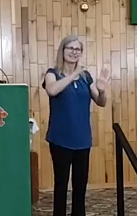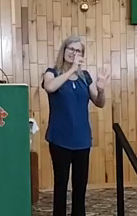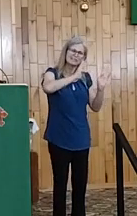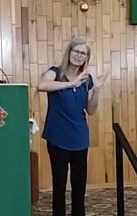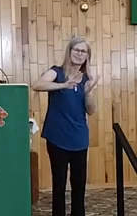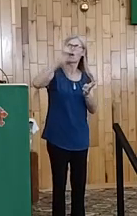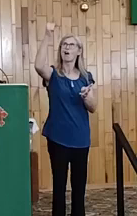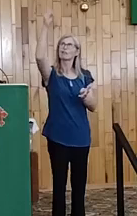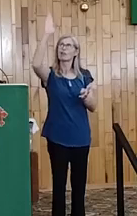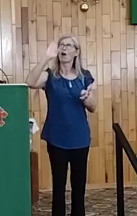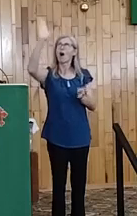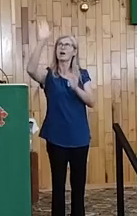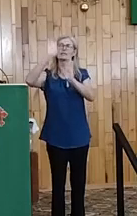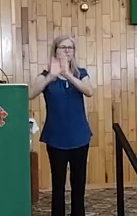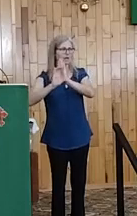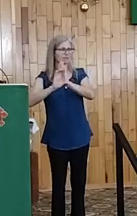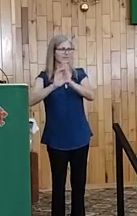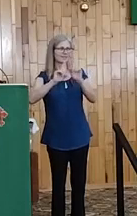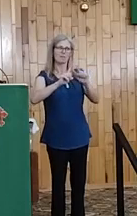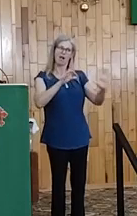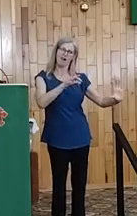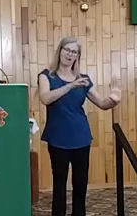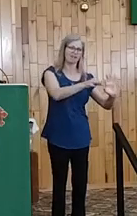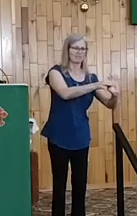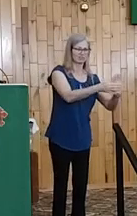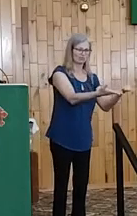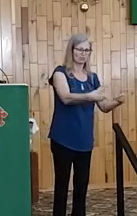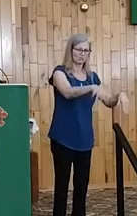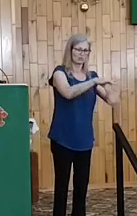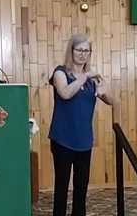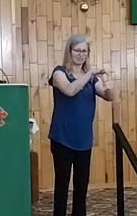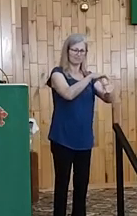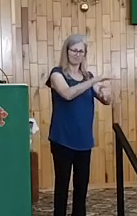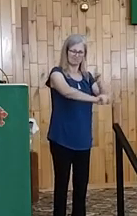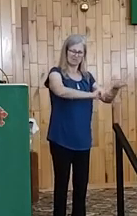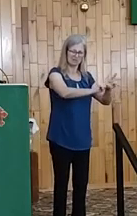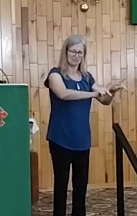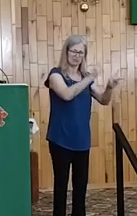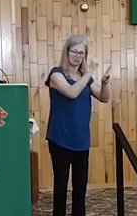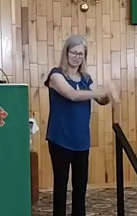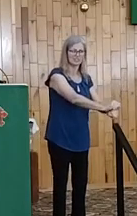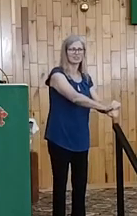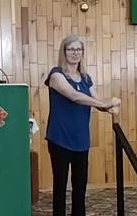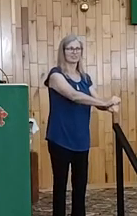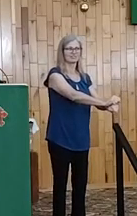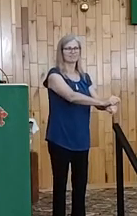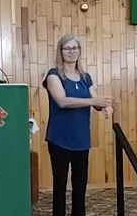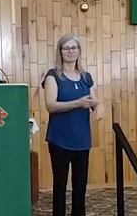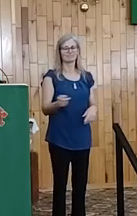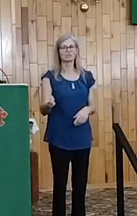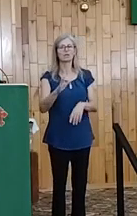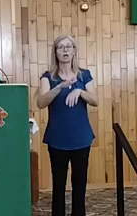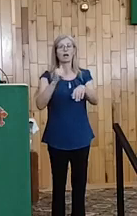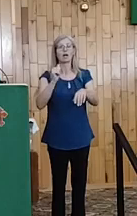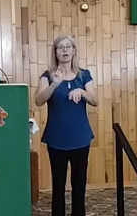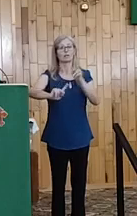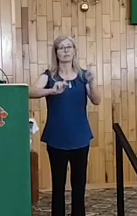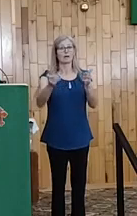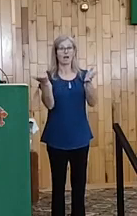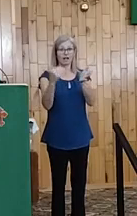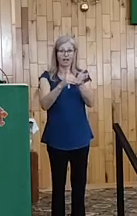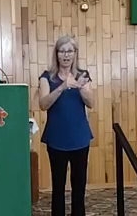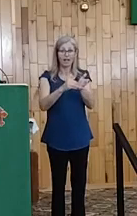God's commandment, but cling to human tradition." He summoned the crowd again and said